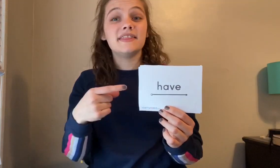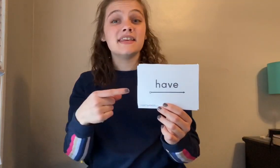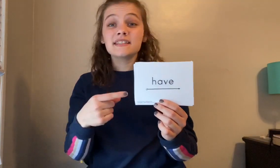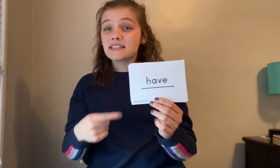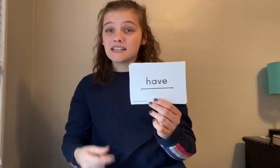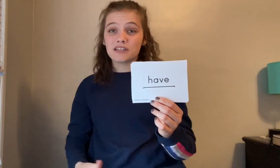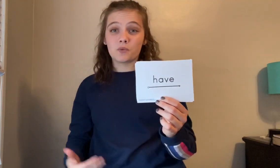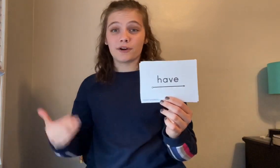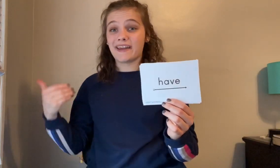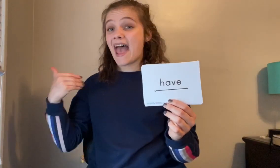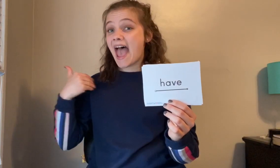This is the word have.